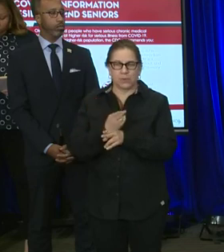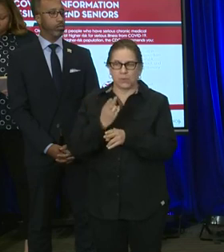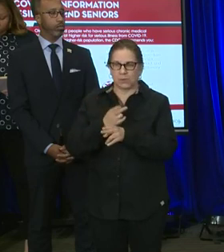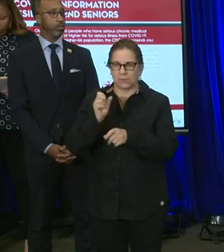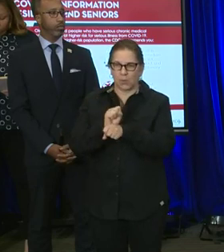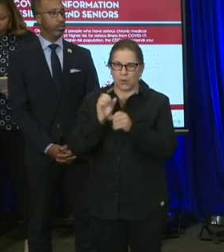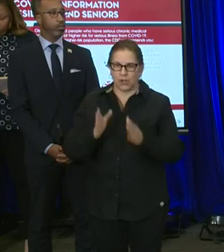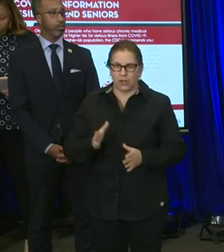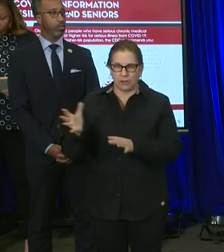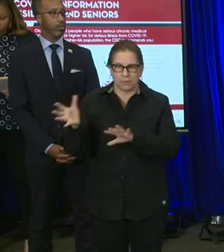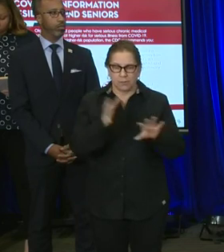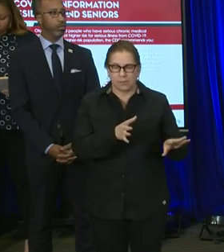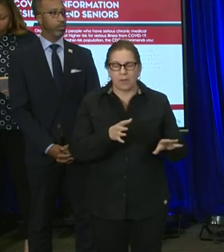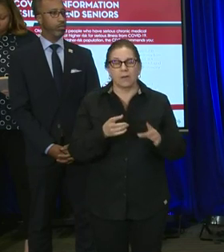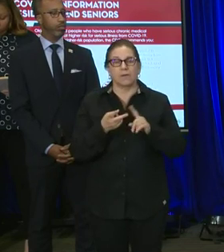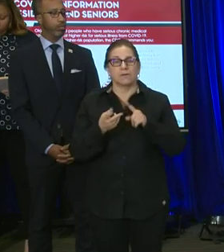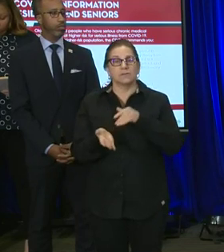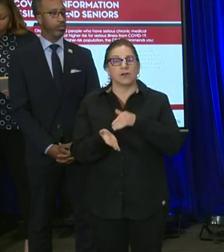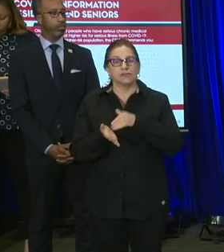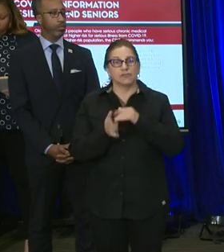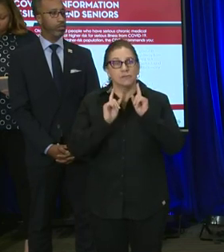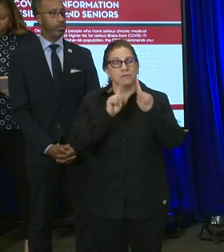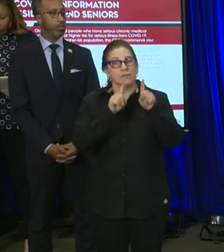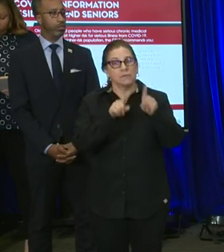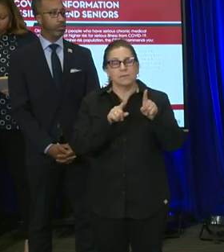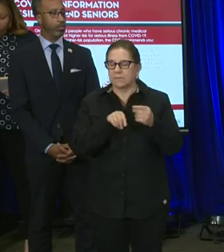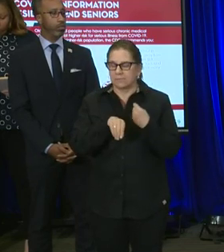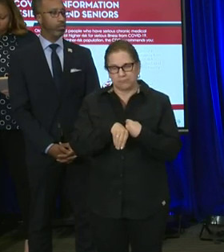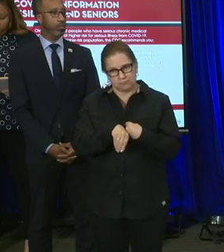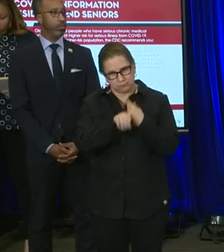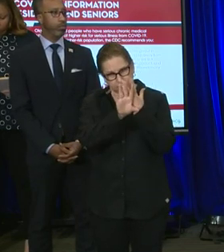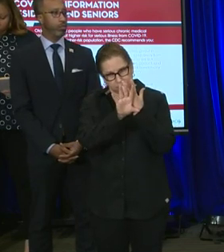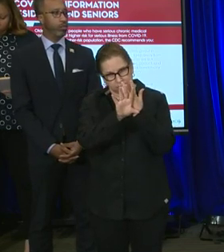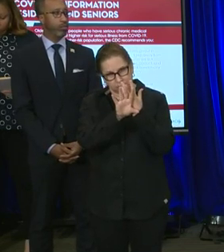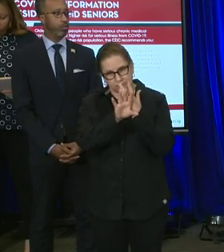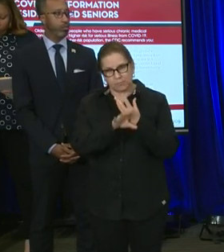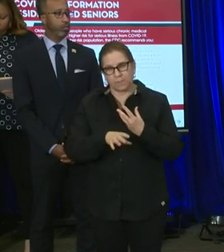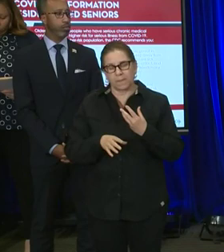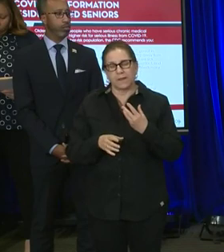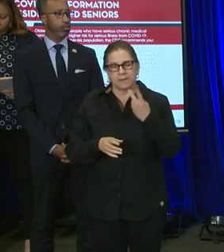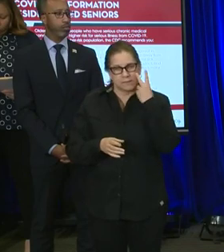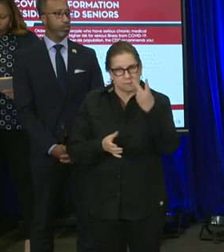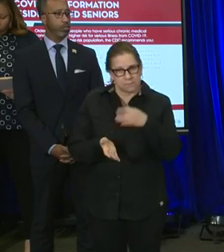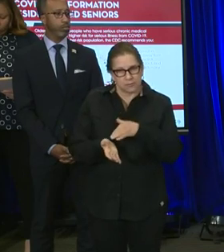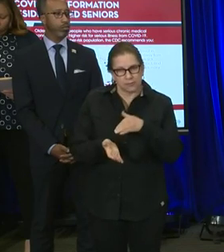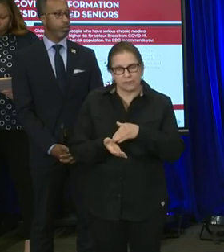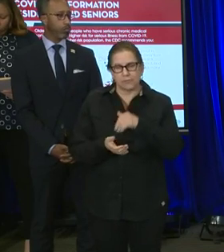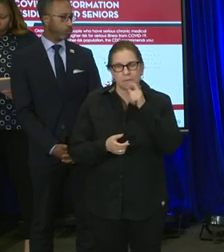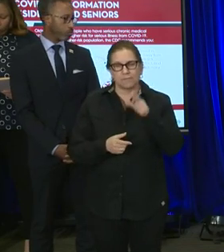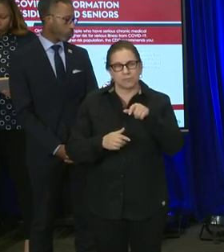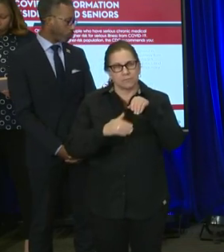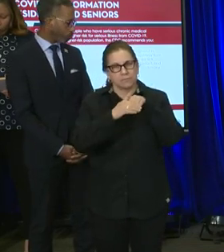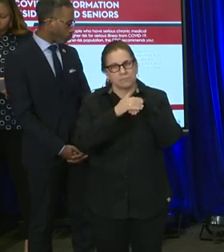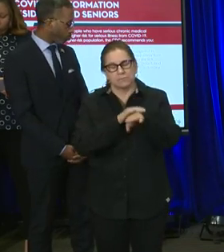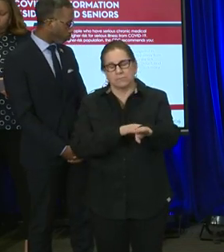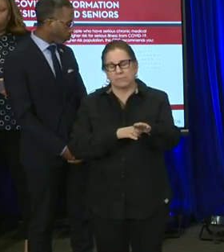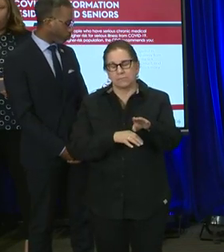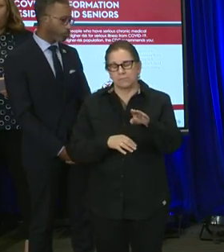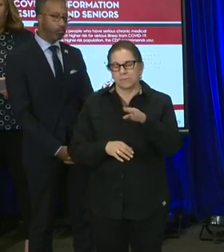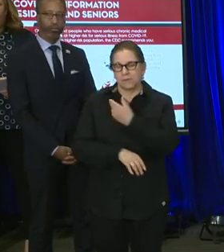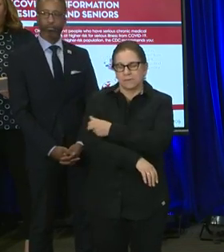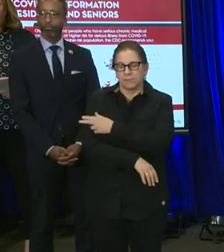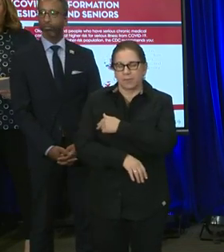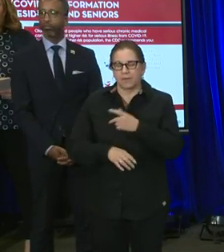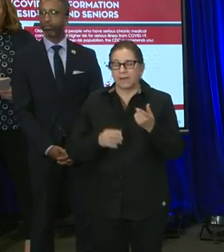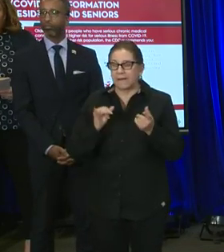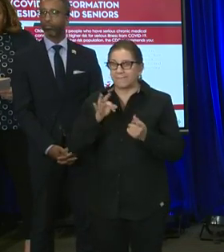telehealth services, in lieu of the patients coming into the healthcare environment for non-essential services, and